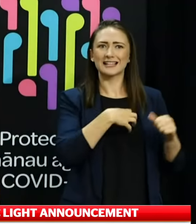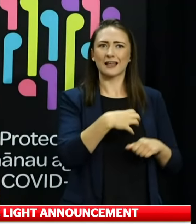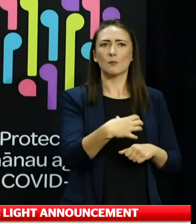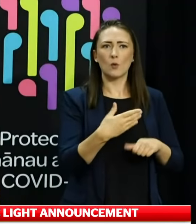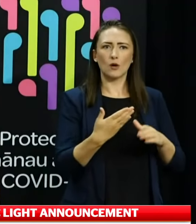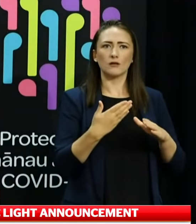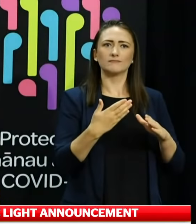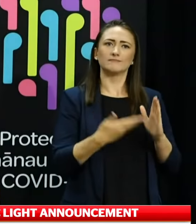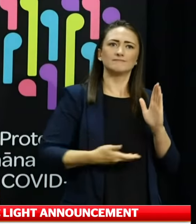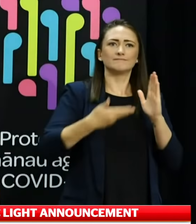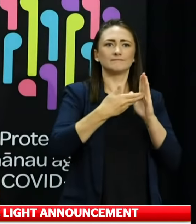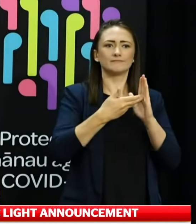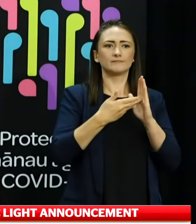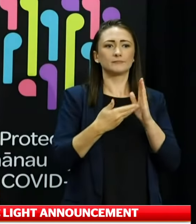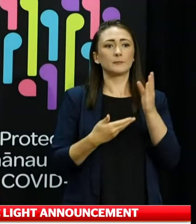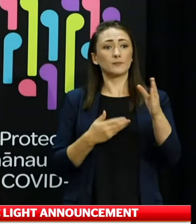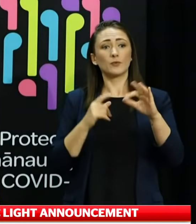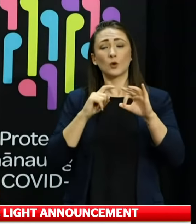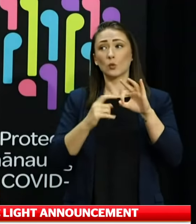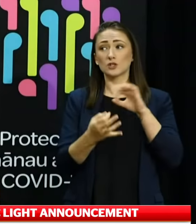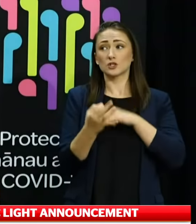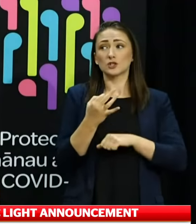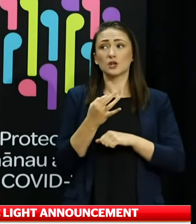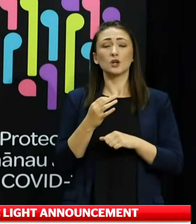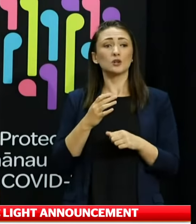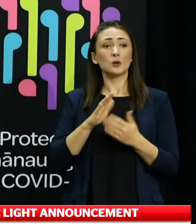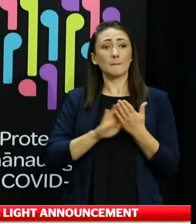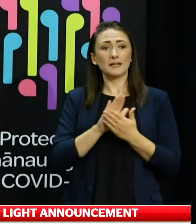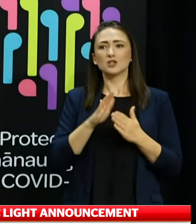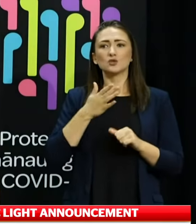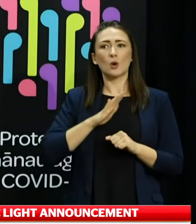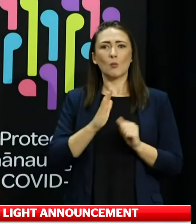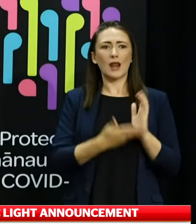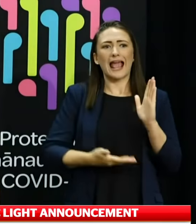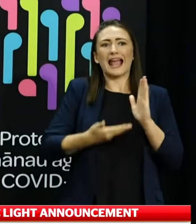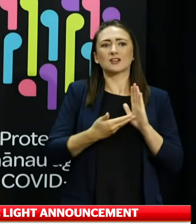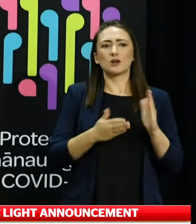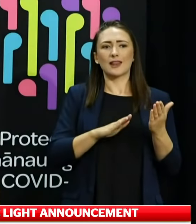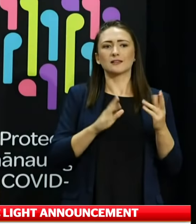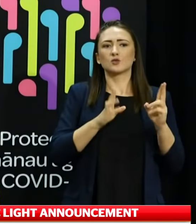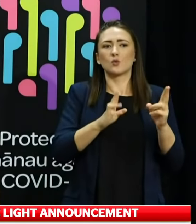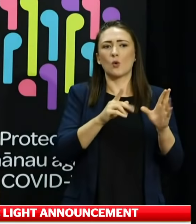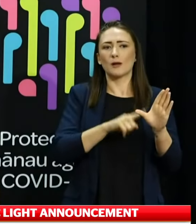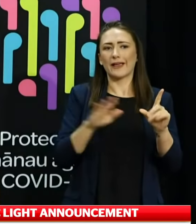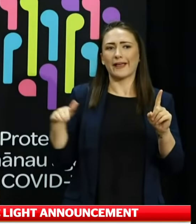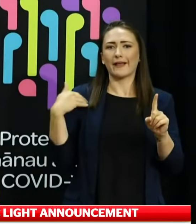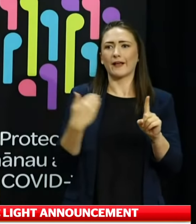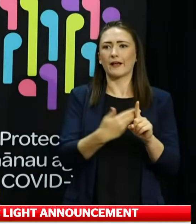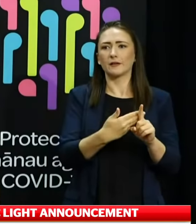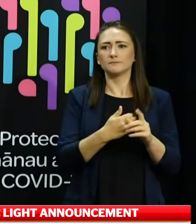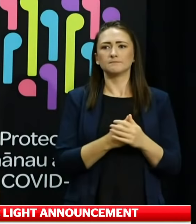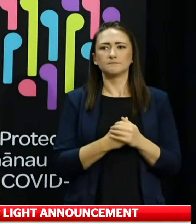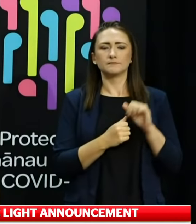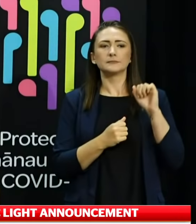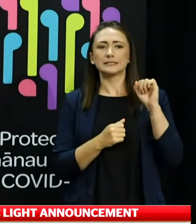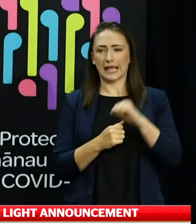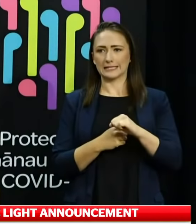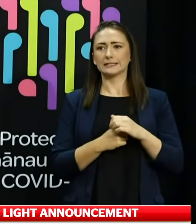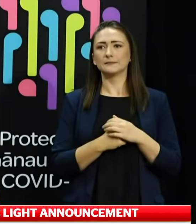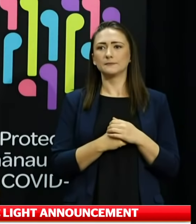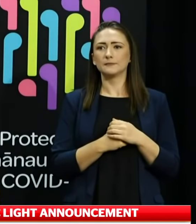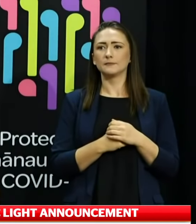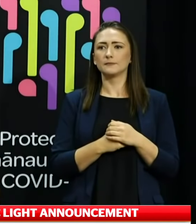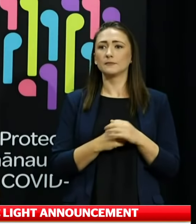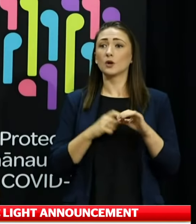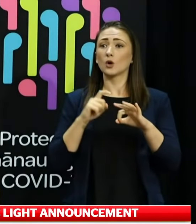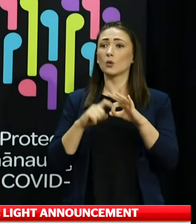deaths, essentially? That's certainly what we'd be aiming for, yes. Minister, just as Leader of the House, do you want to see Vladimir Zelensky address New